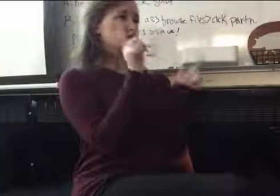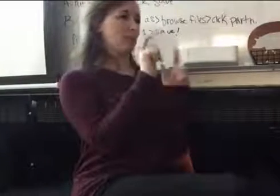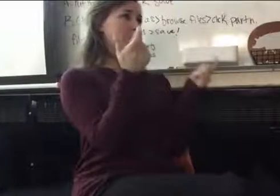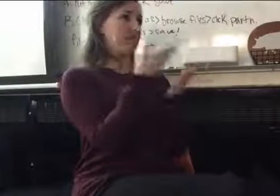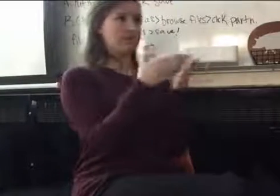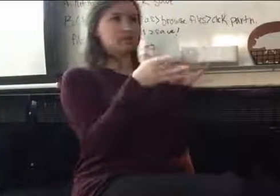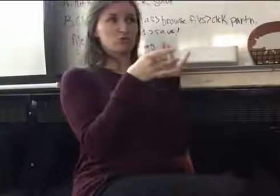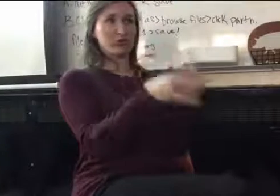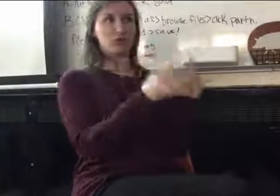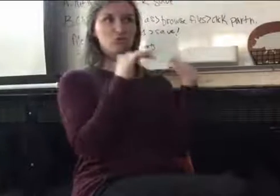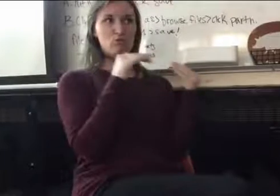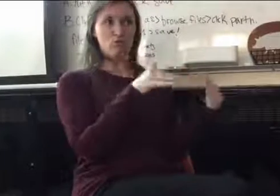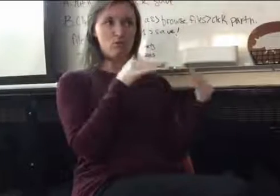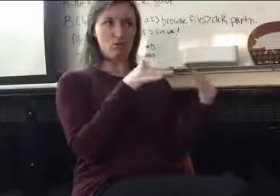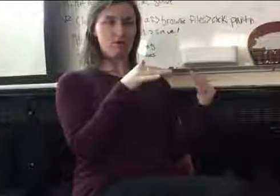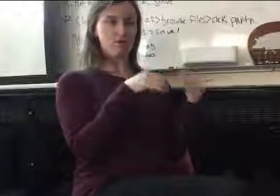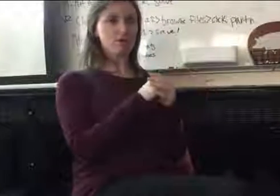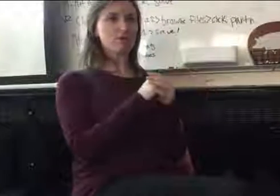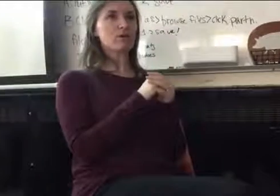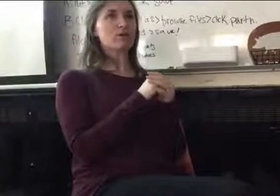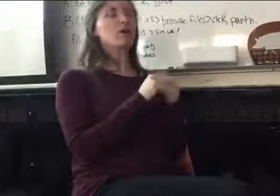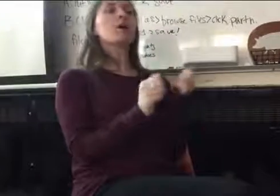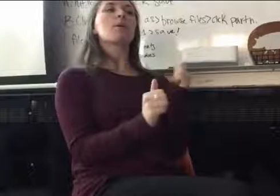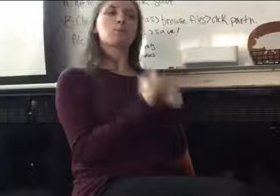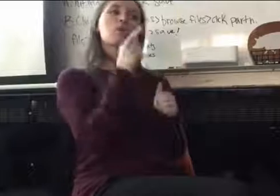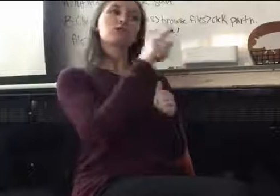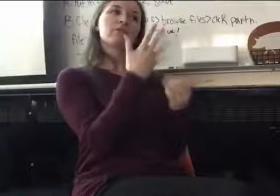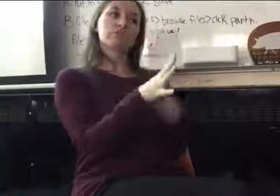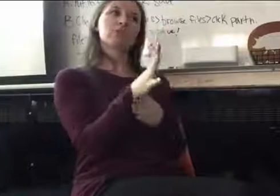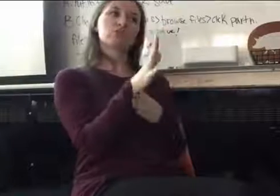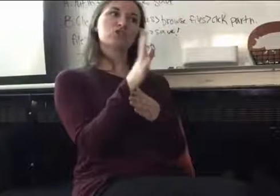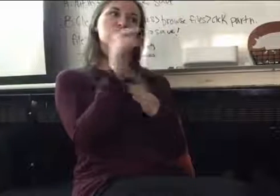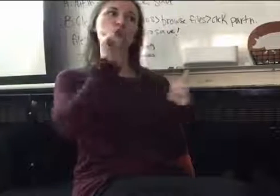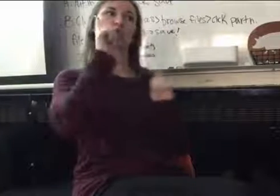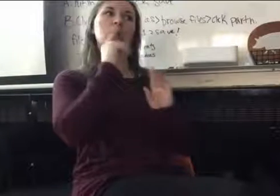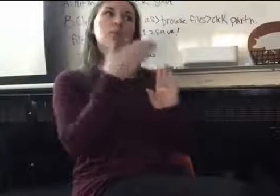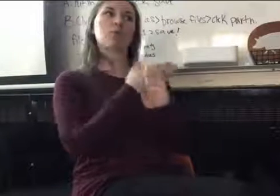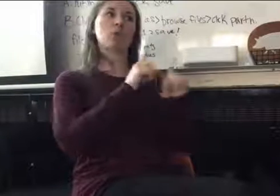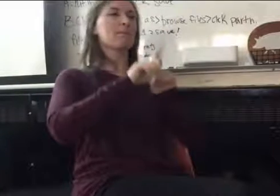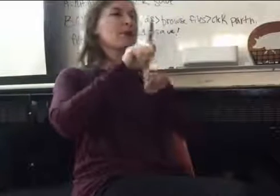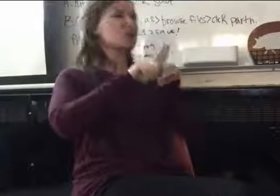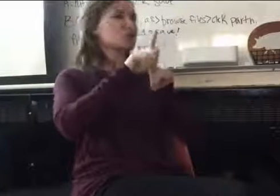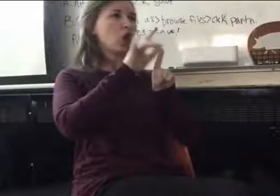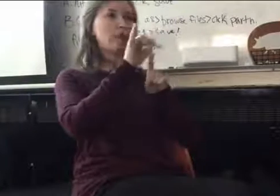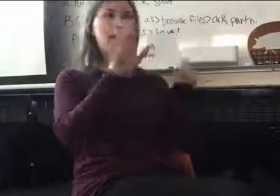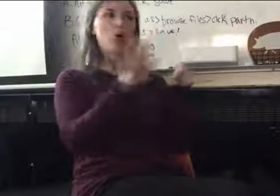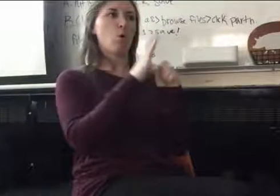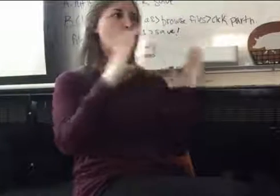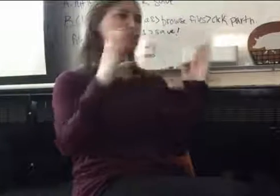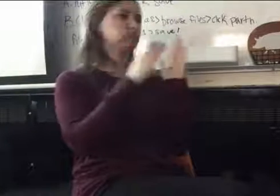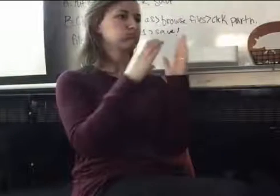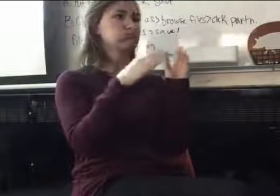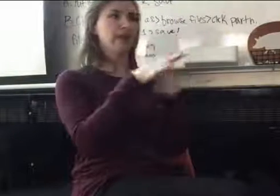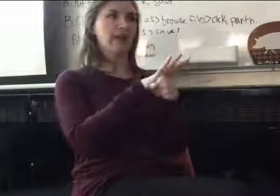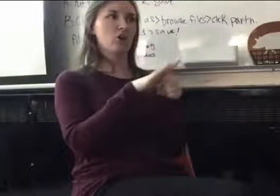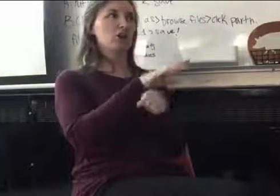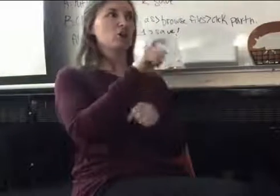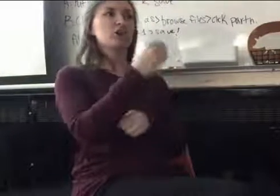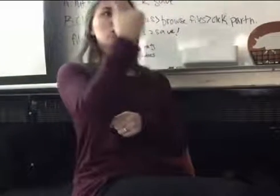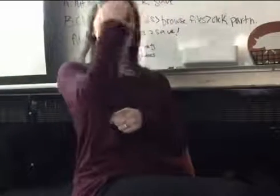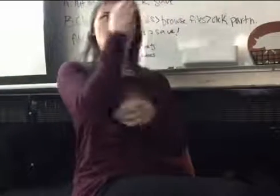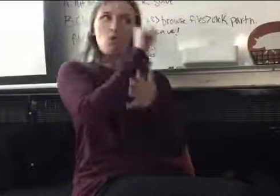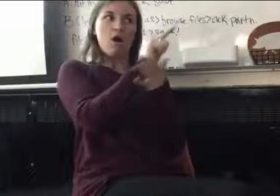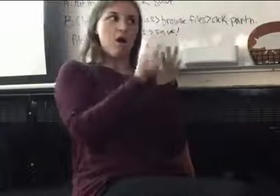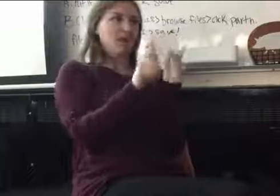war. Most of these you have heard of before. If you will kind of star this area, you need to know all of these major